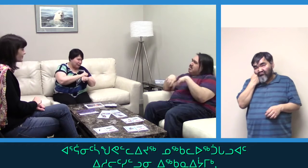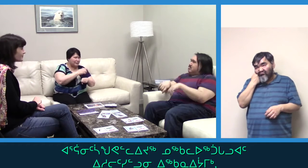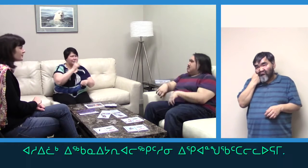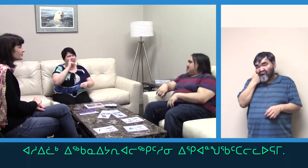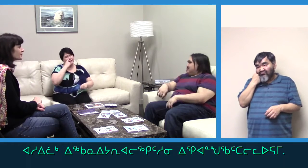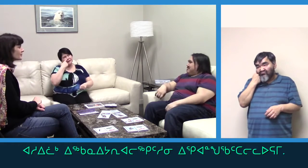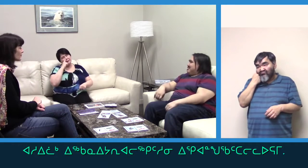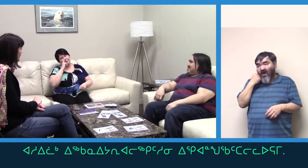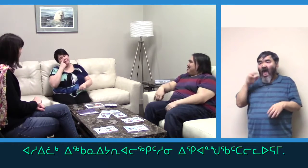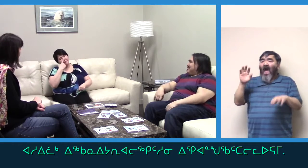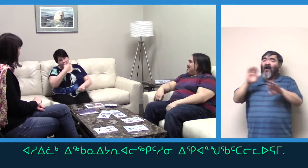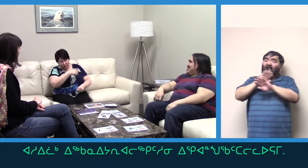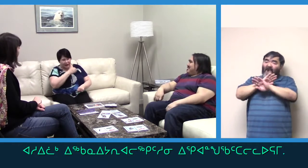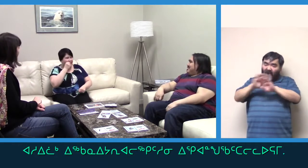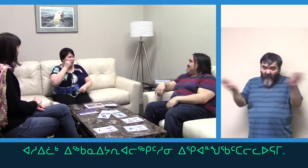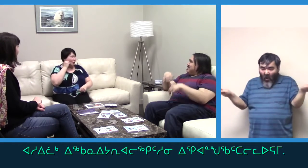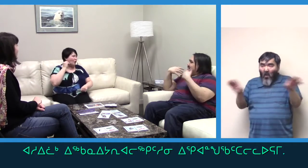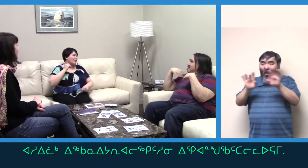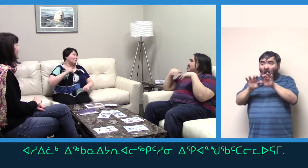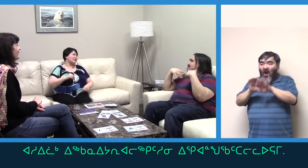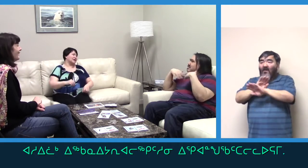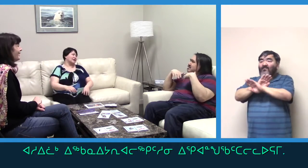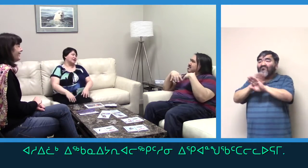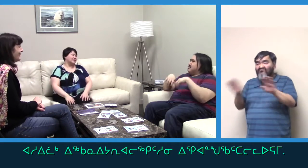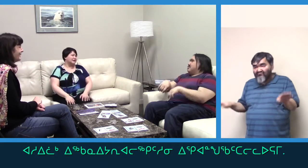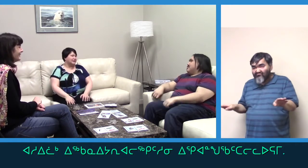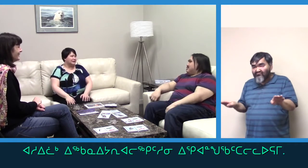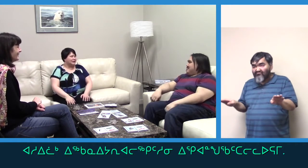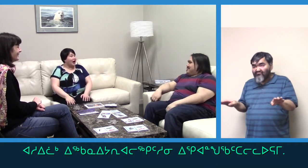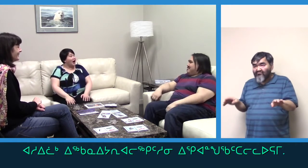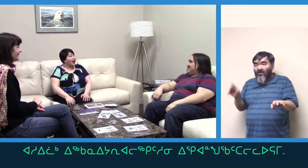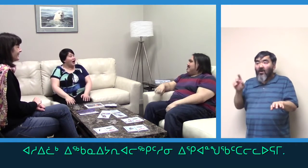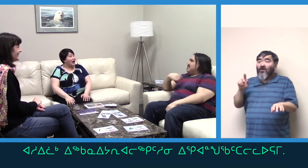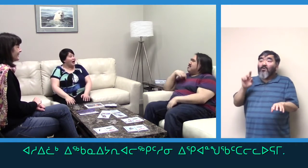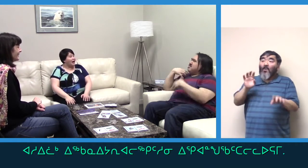back to work because she was bored out.